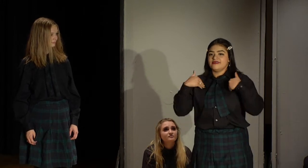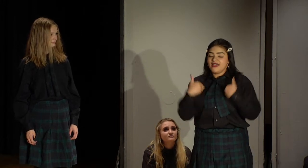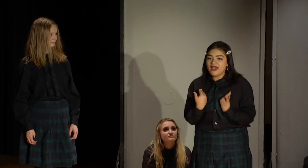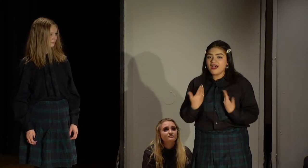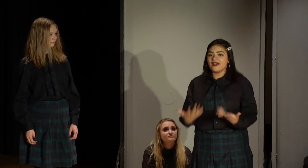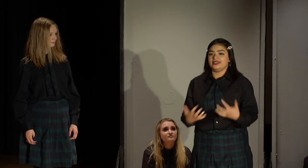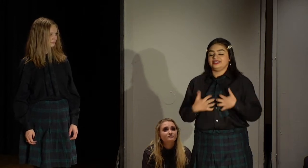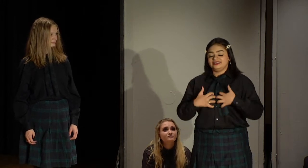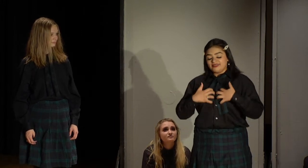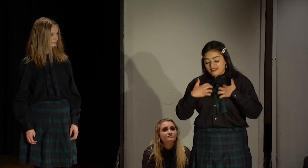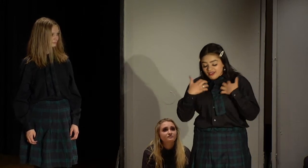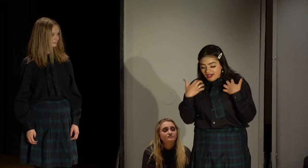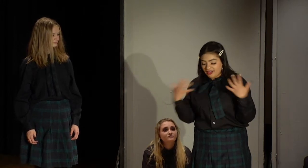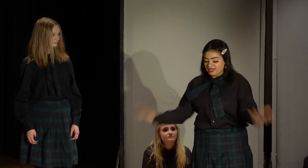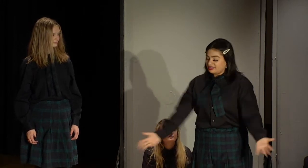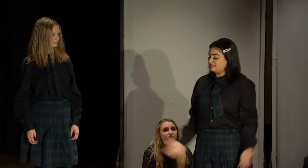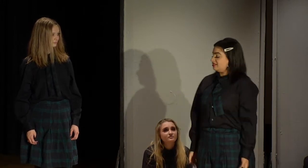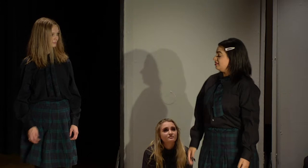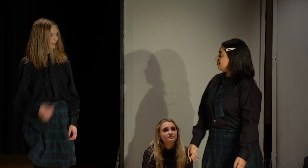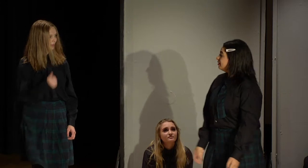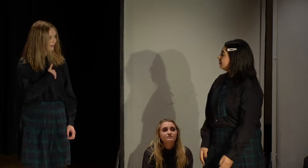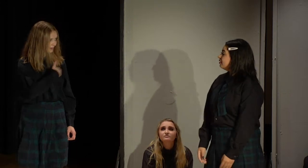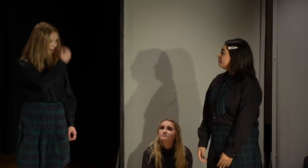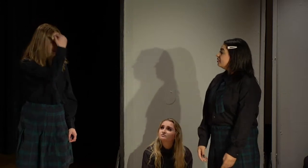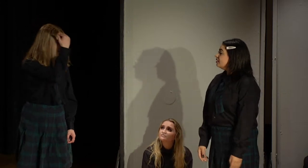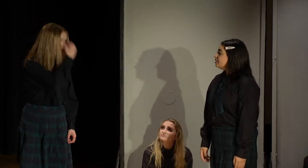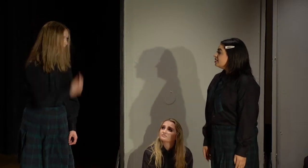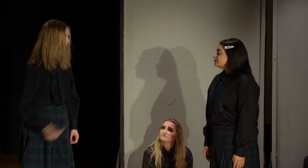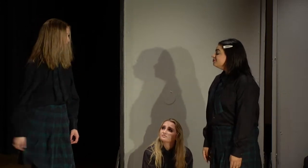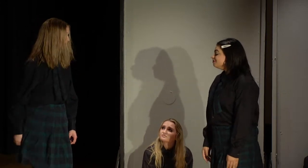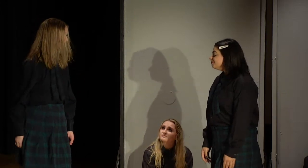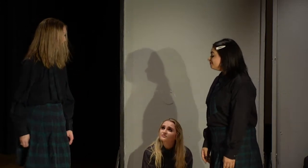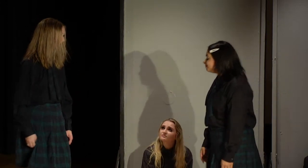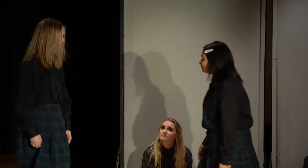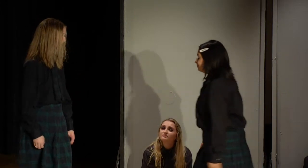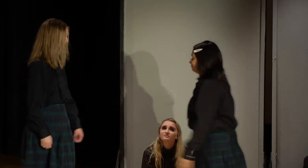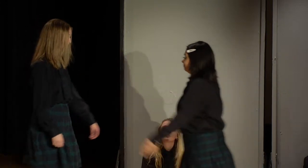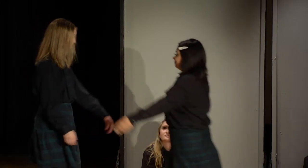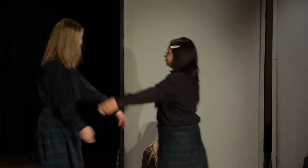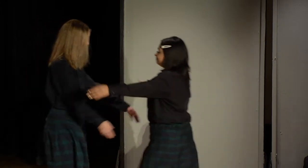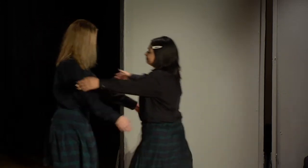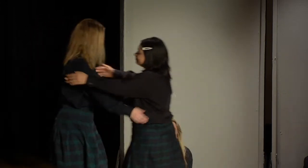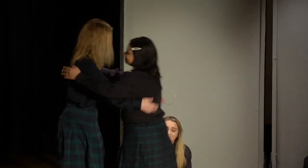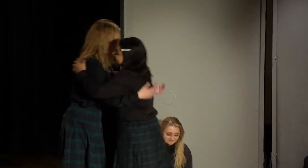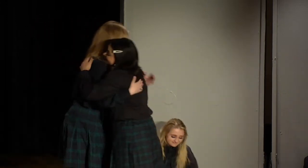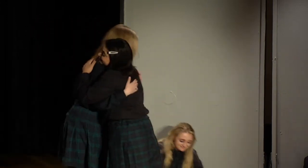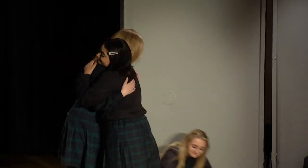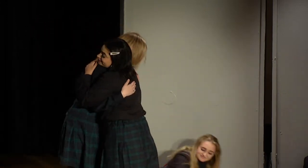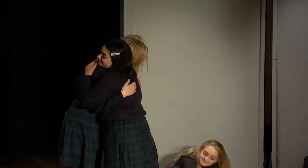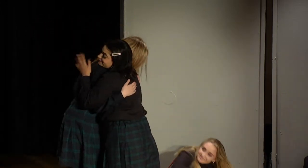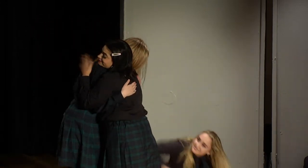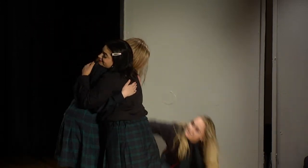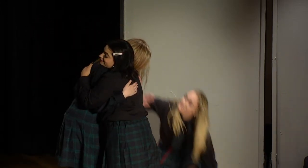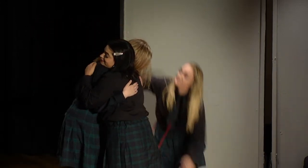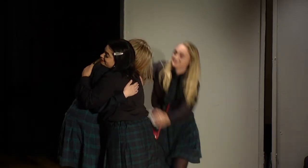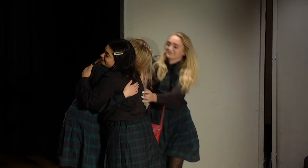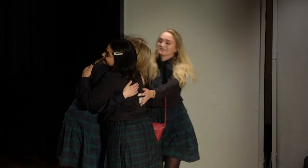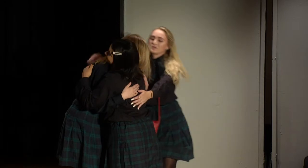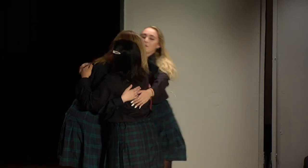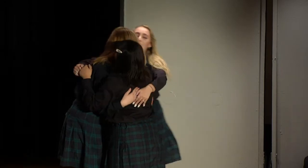I'm just tired of being angry. Lindsay. I know. Lindsay and Rebecca hug. Claire joins